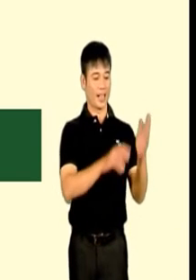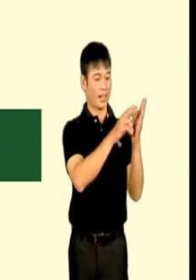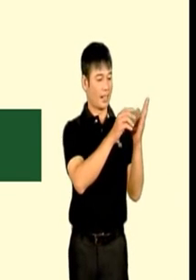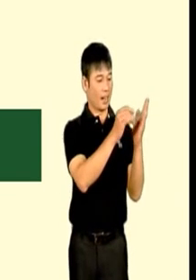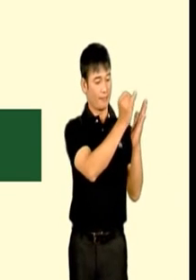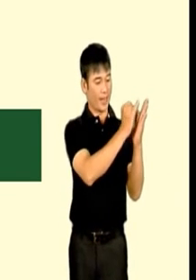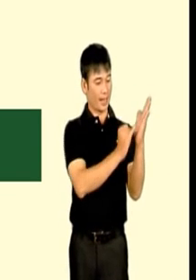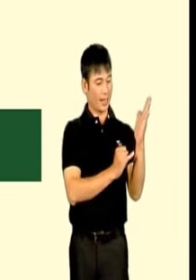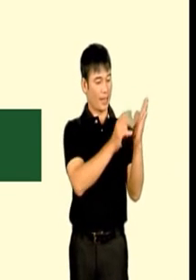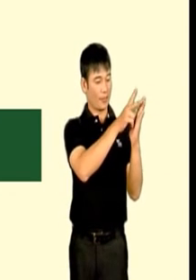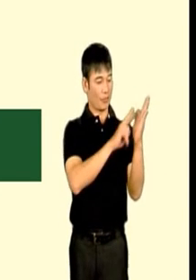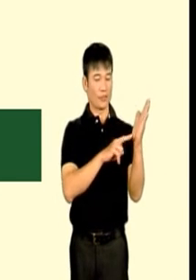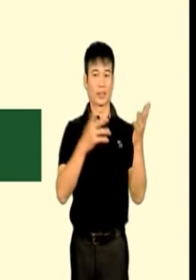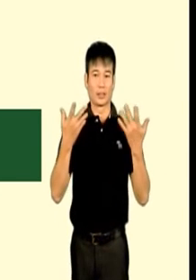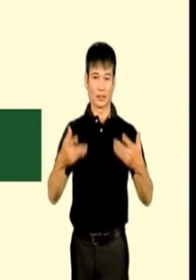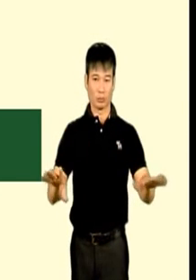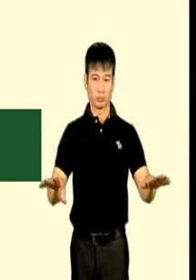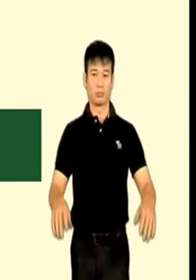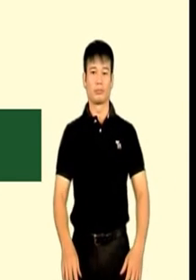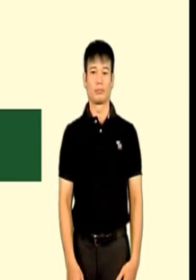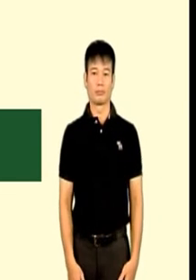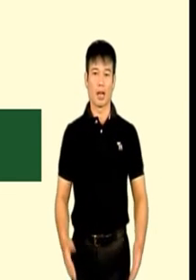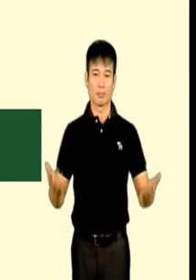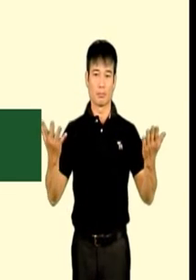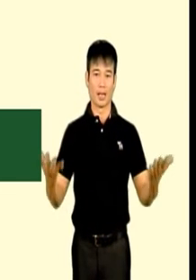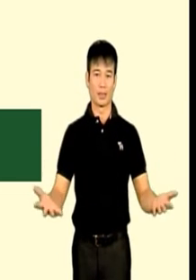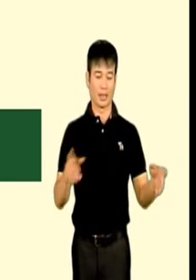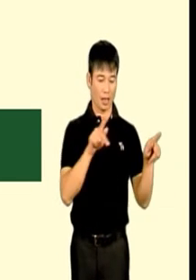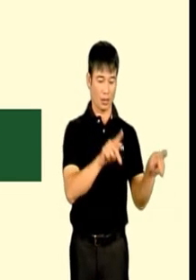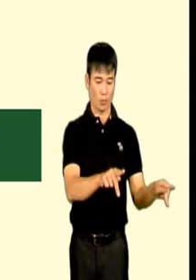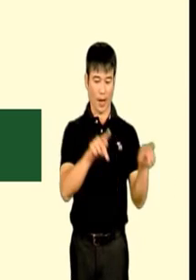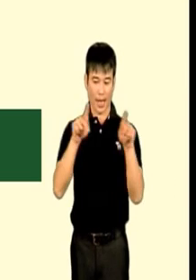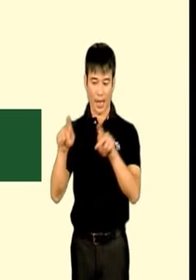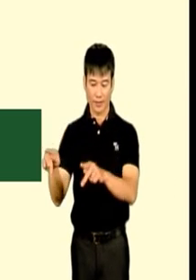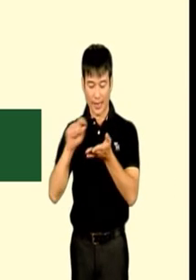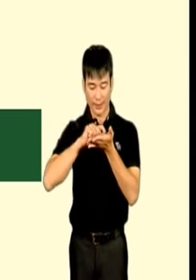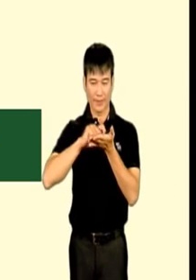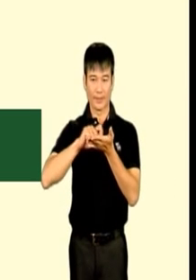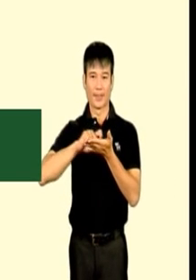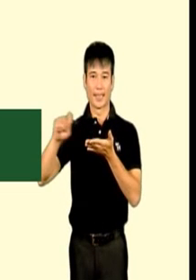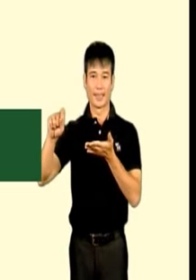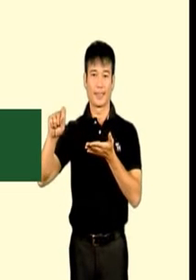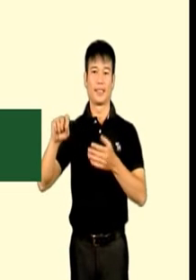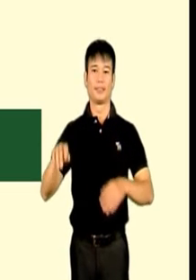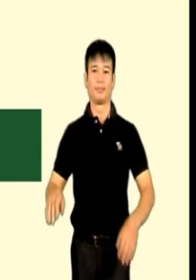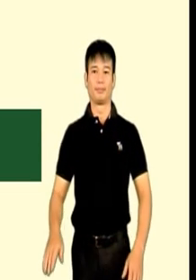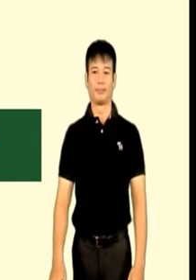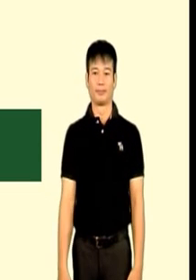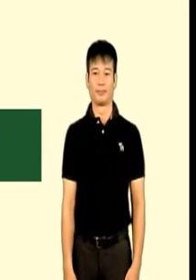We have finished drawing the hazard map. Now we will move on to planning the steps to help people with disabilities,